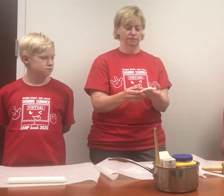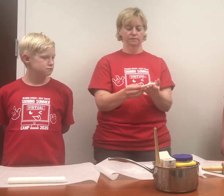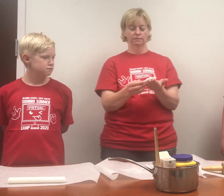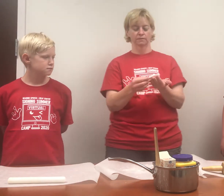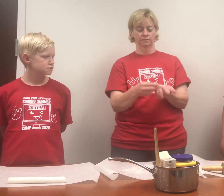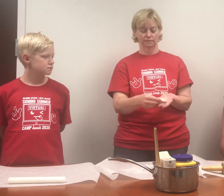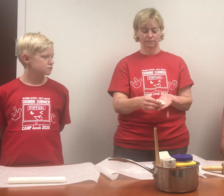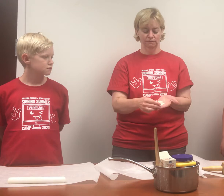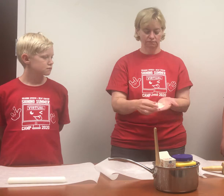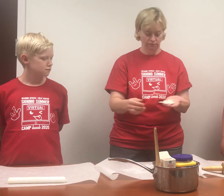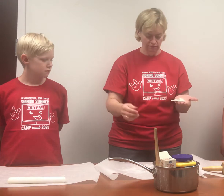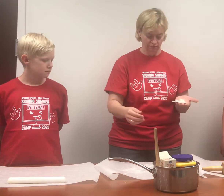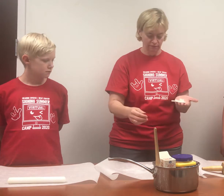made.